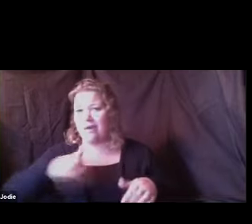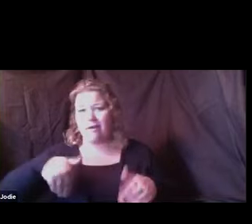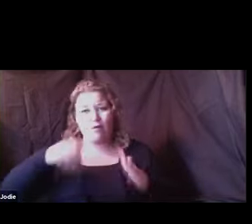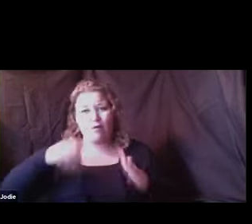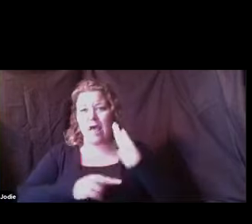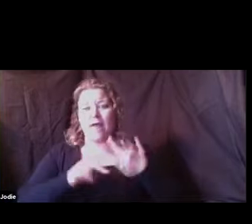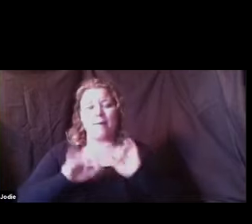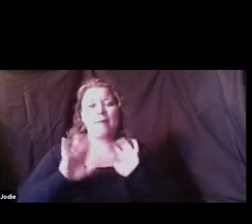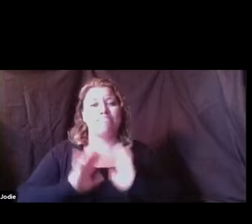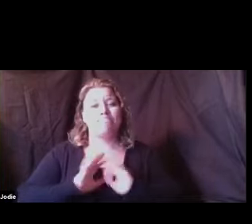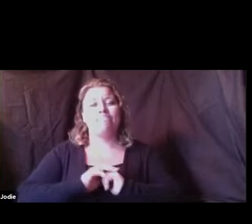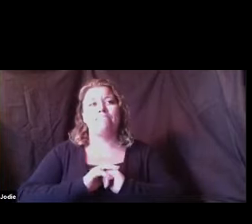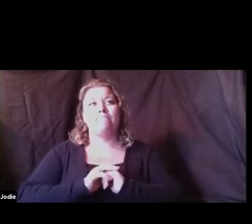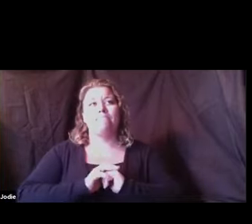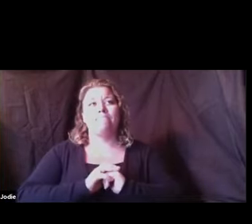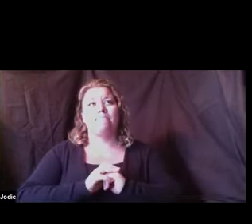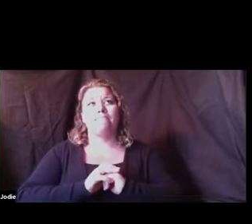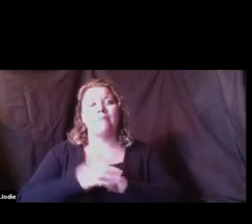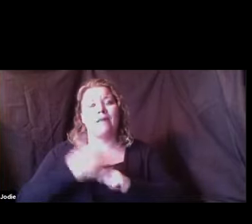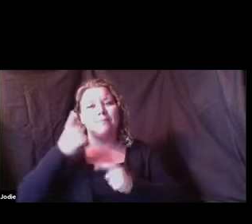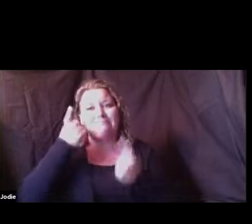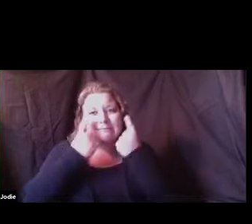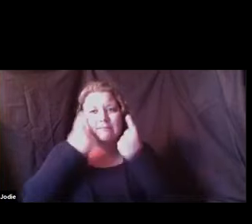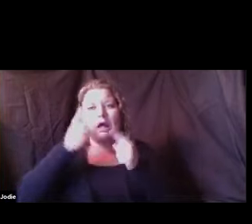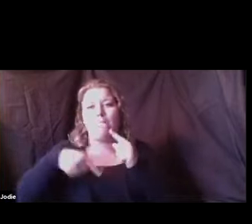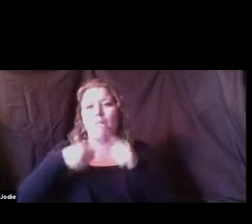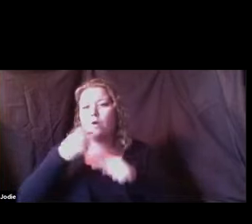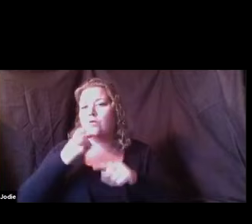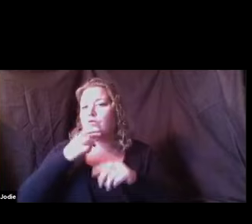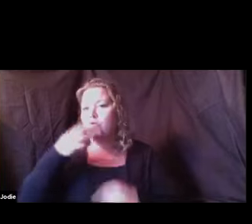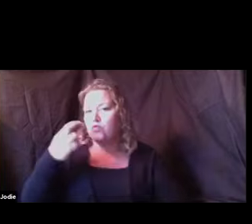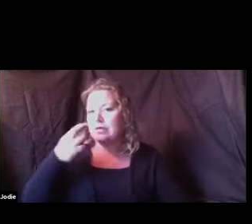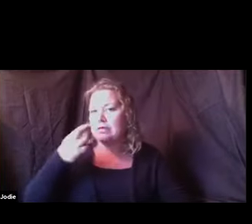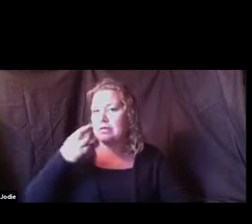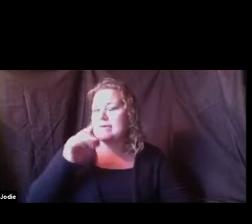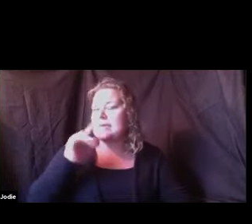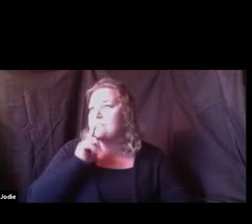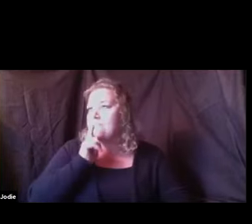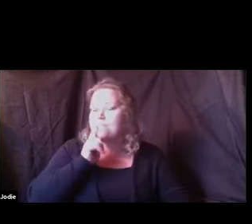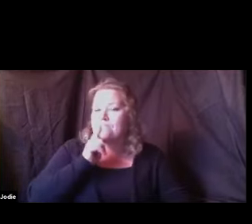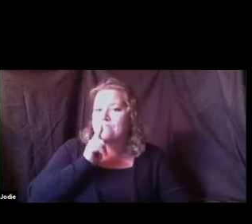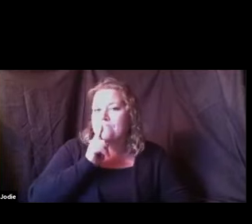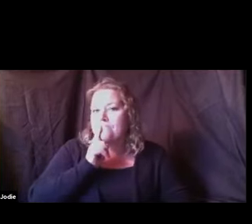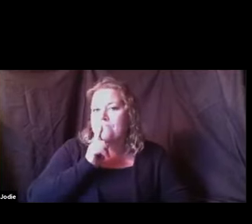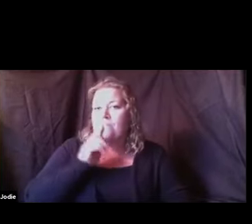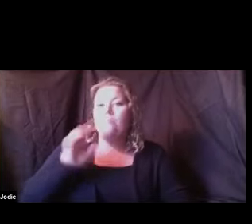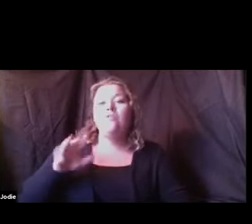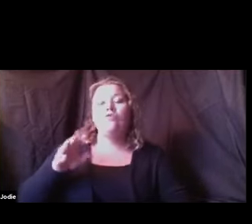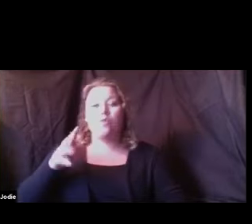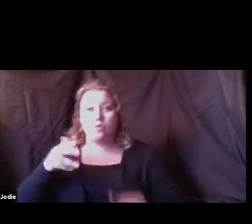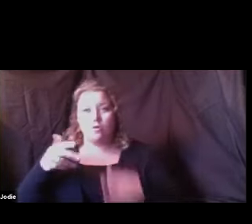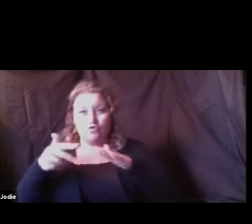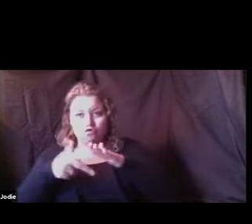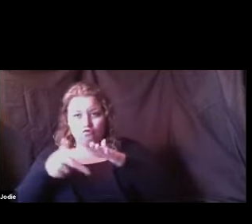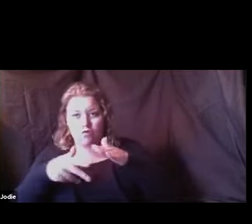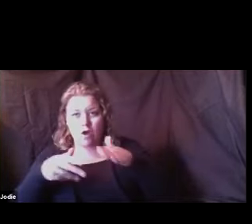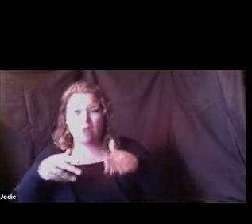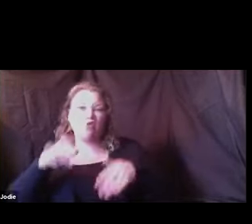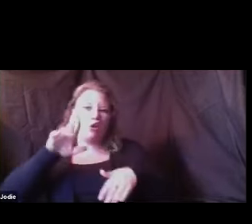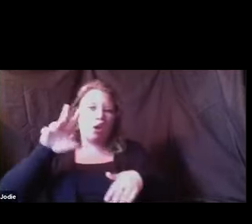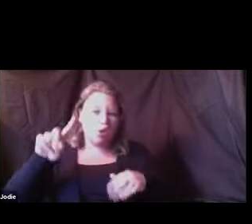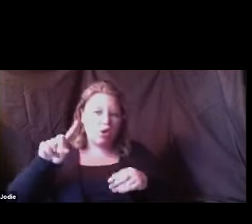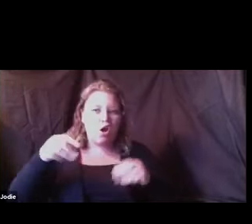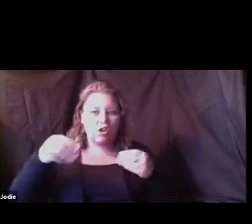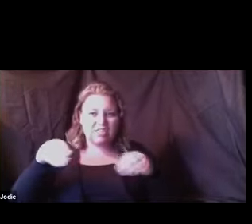that typically, thinking through the risk level on the fly, garage sales would typically